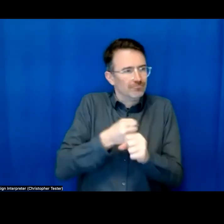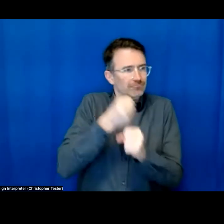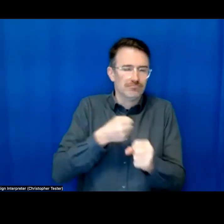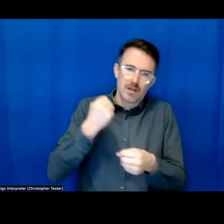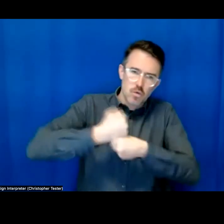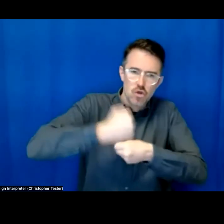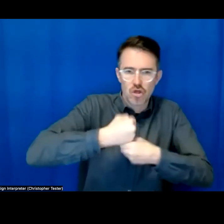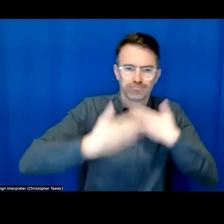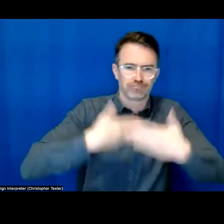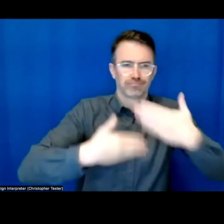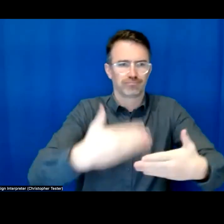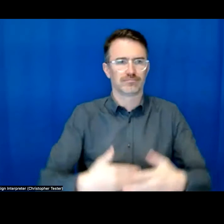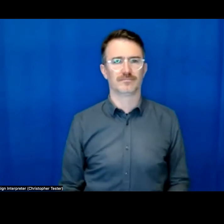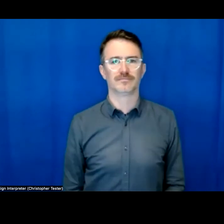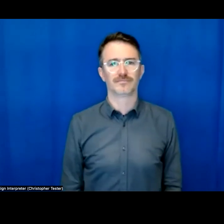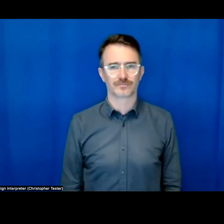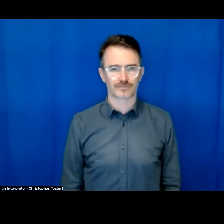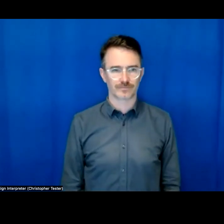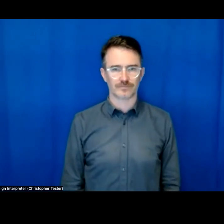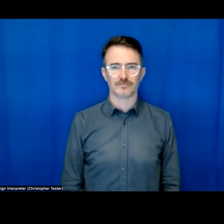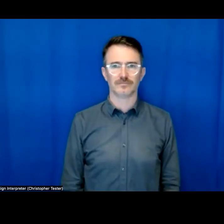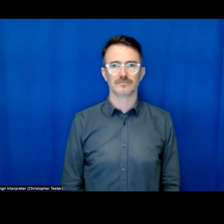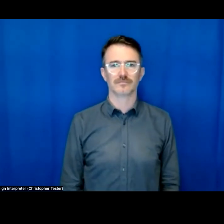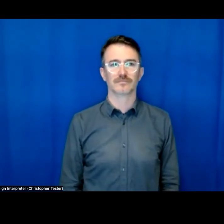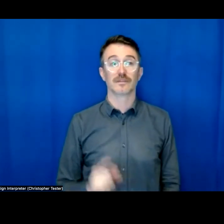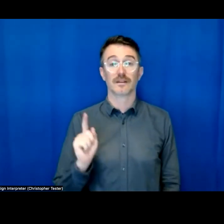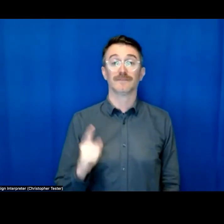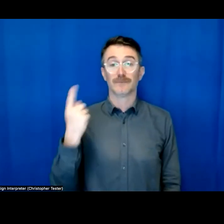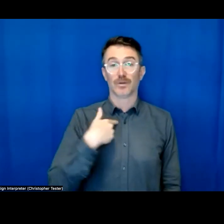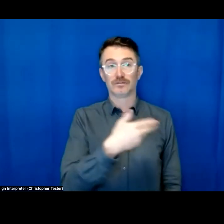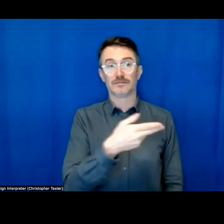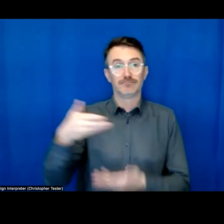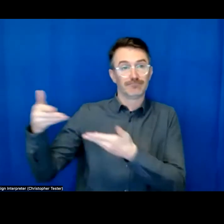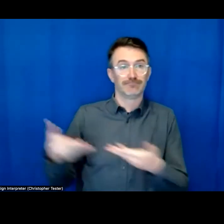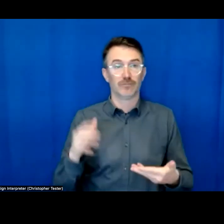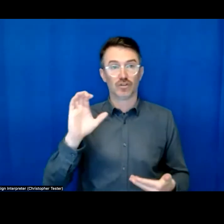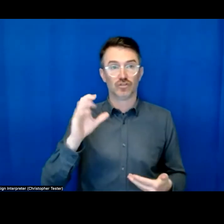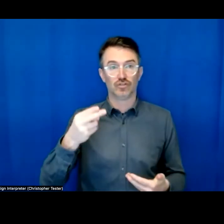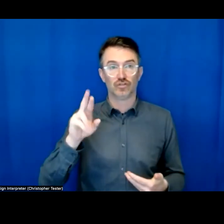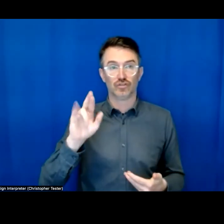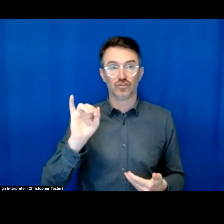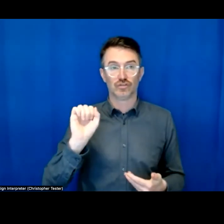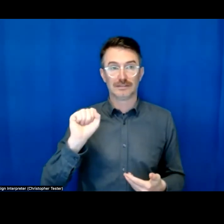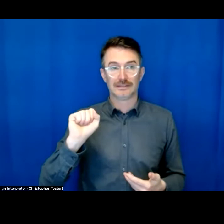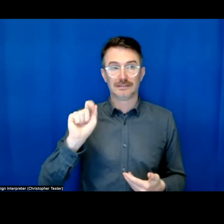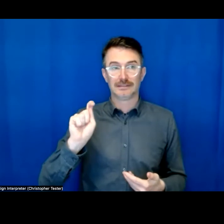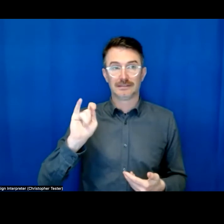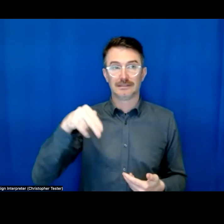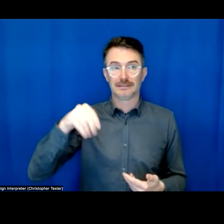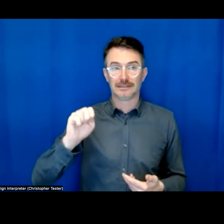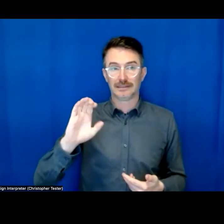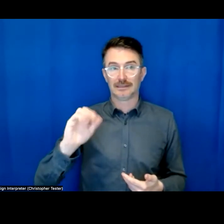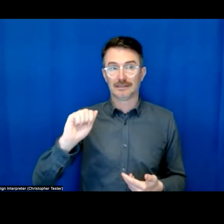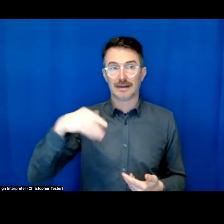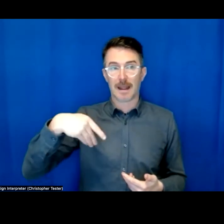Kristen Campbell. Kristen Campbell is the Director General Food Security and Environment in the Global Issue and Development